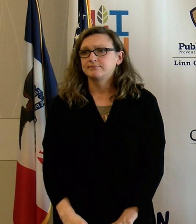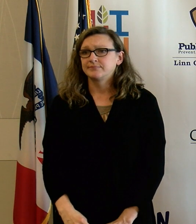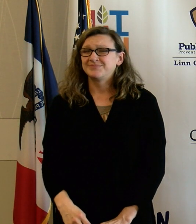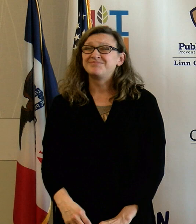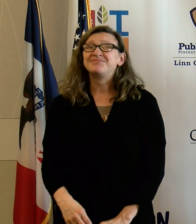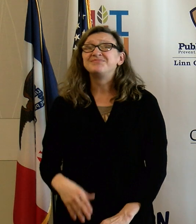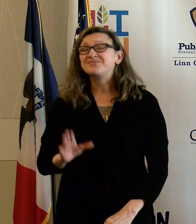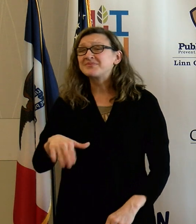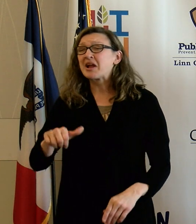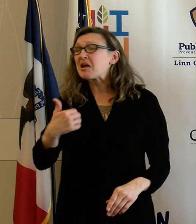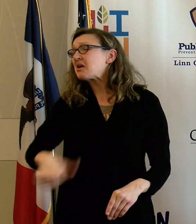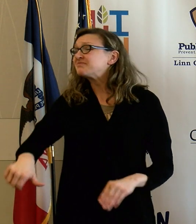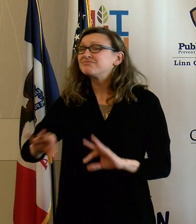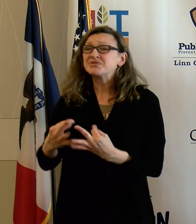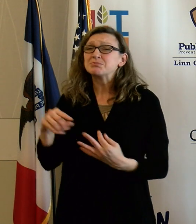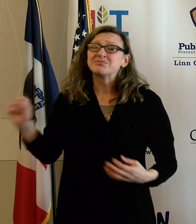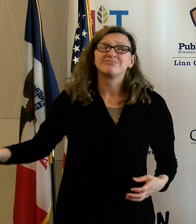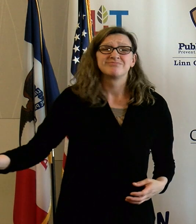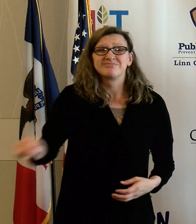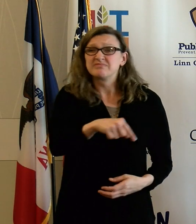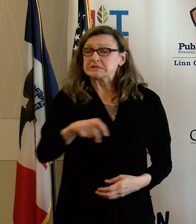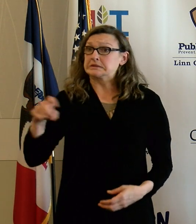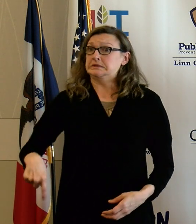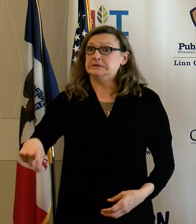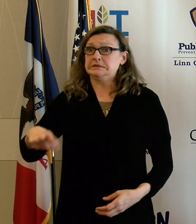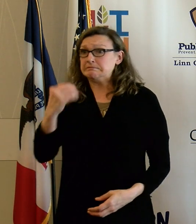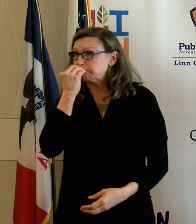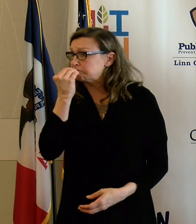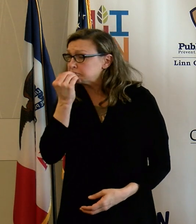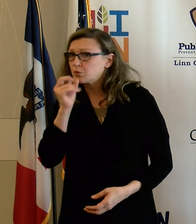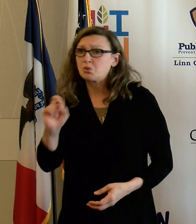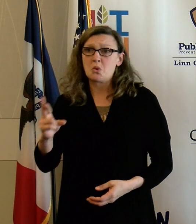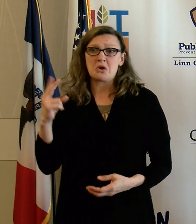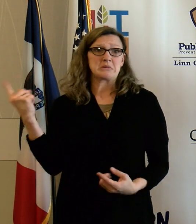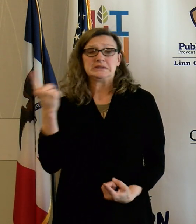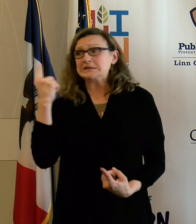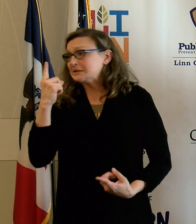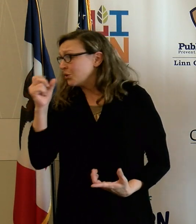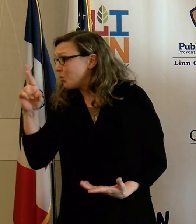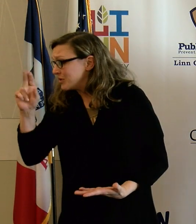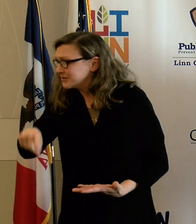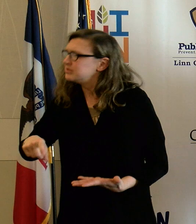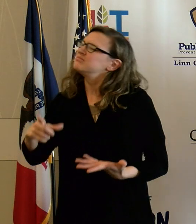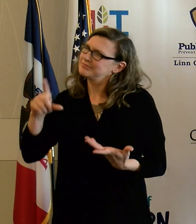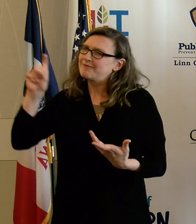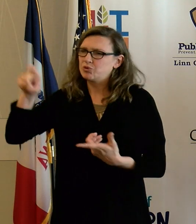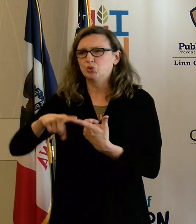heads, extend them a little grace as we work our way through this. Thank you.